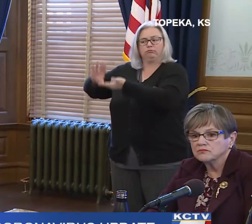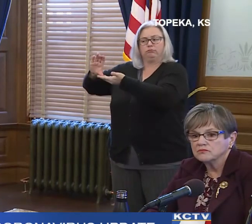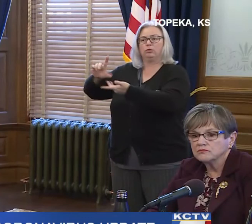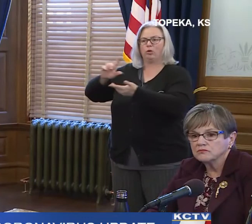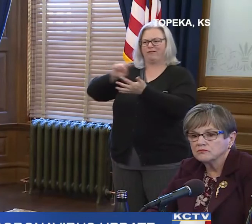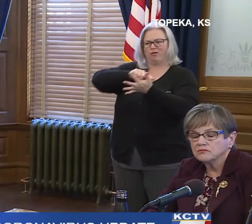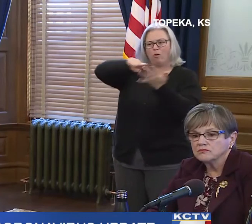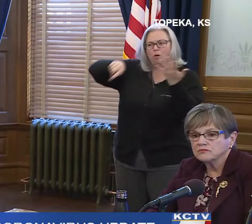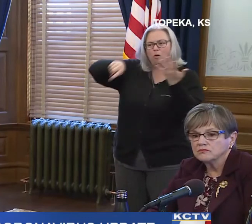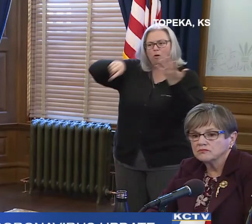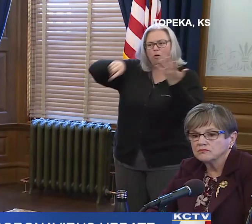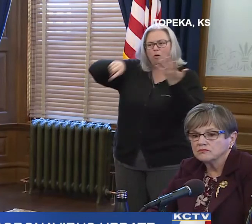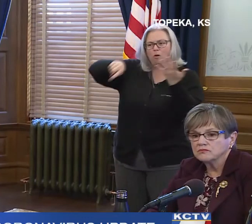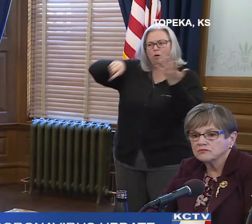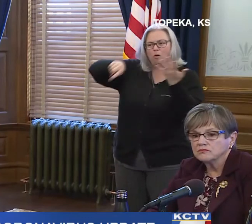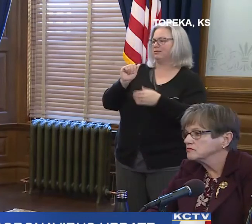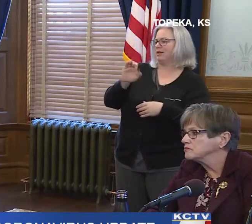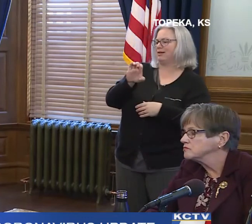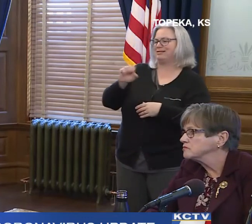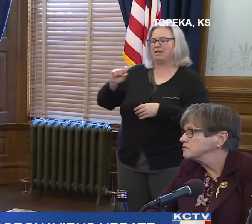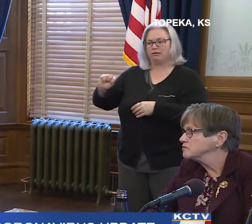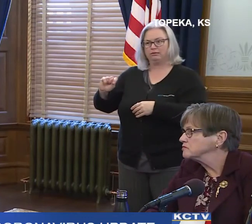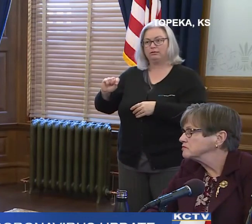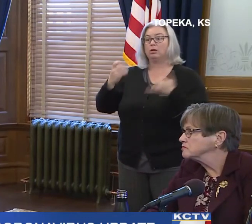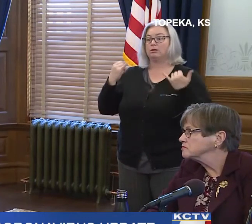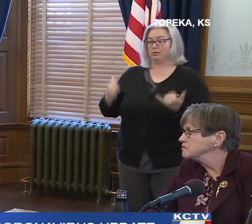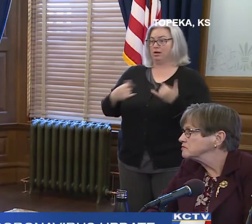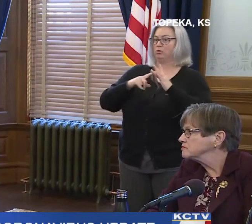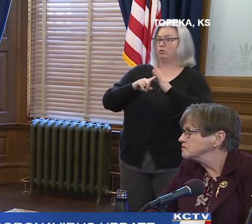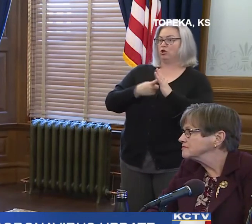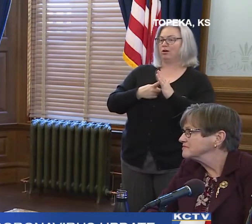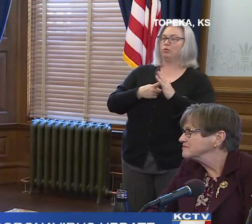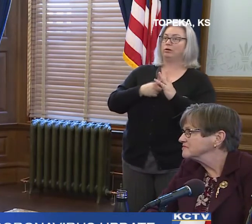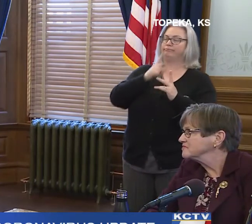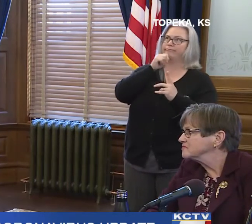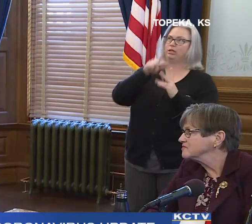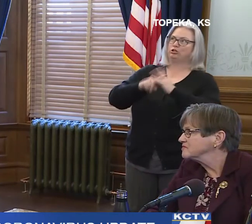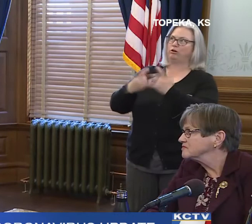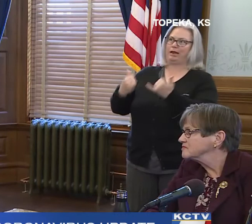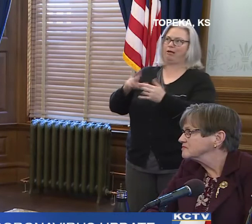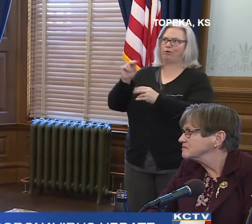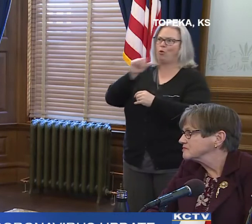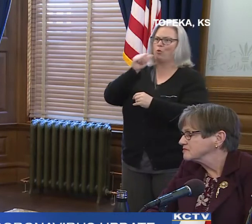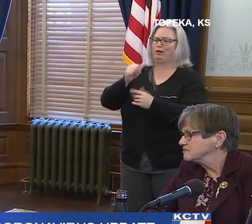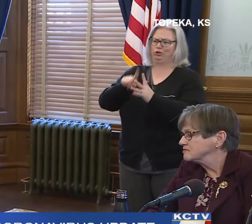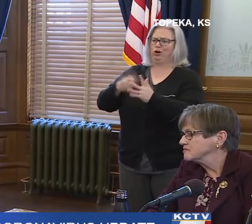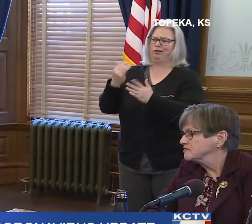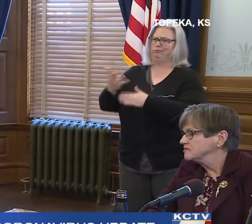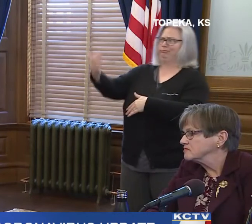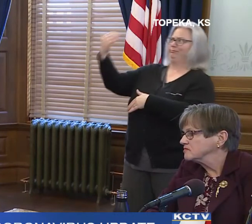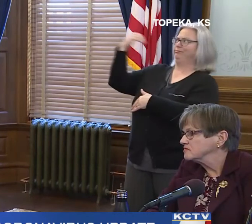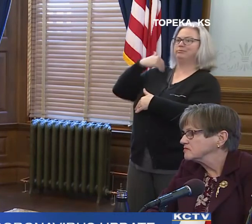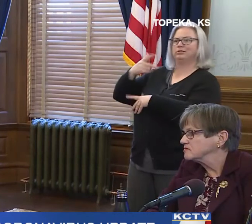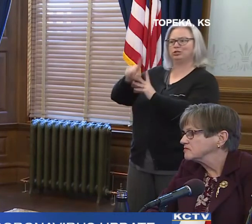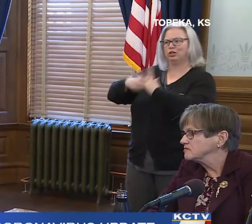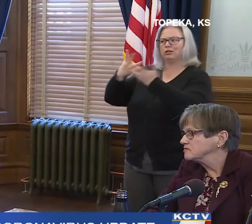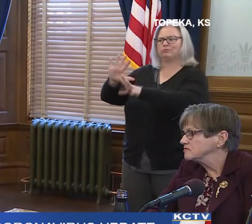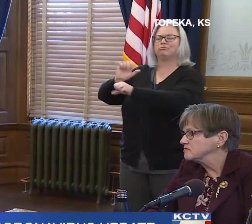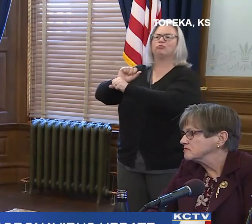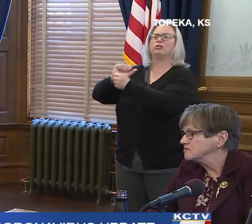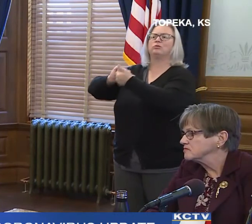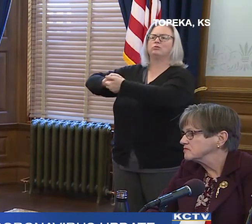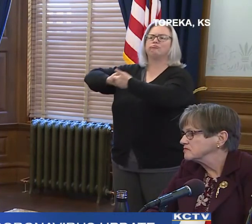assets. And this way we can start now, I shouldn't say we started now, we've started weeks ago working with hospitals